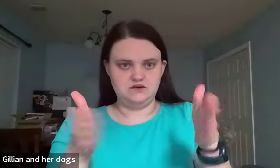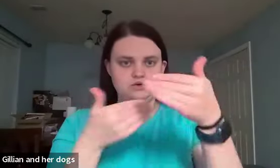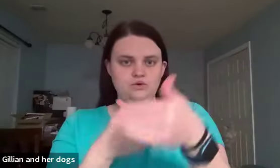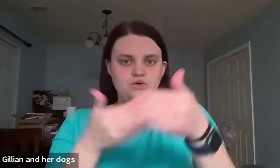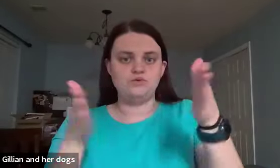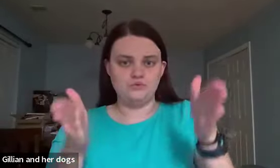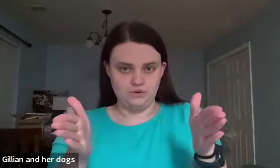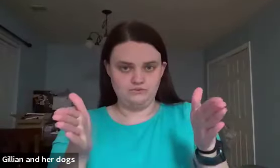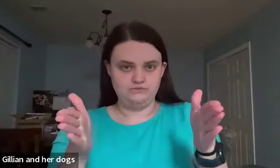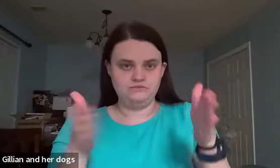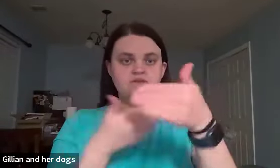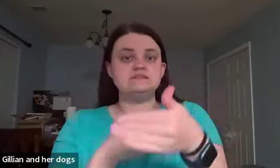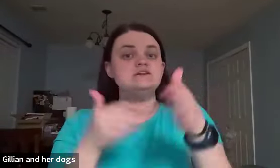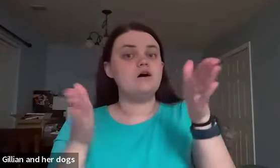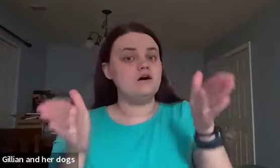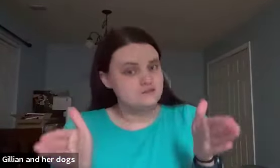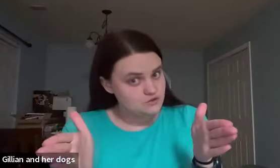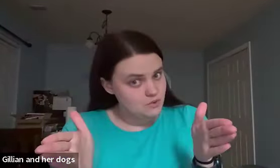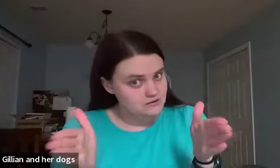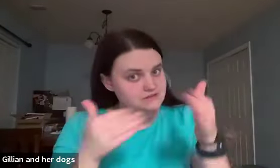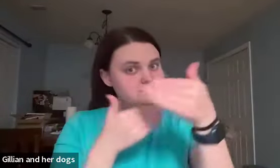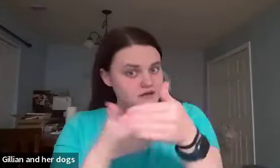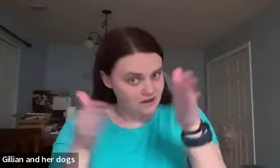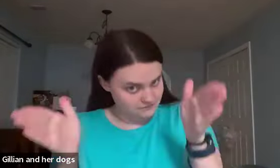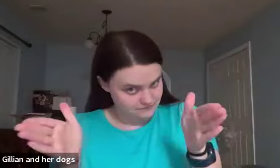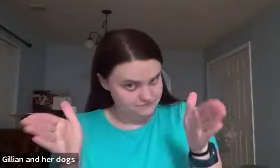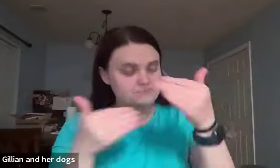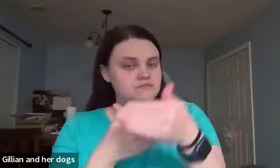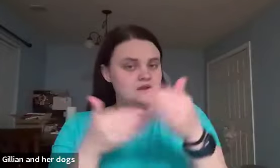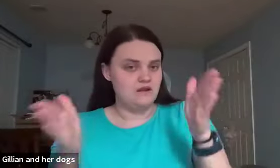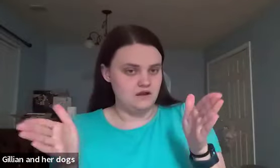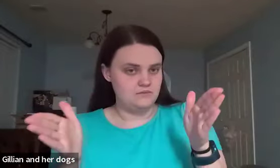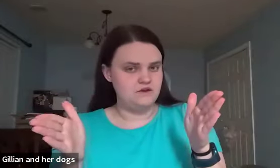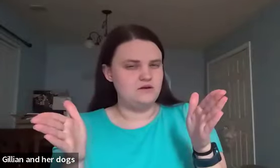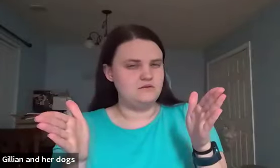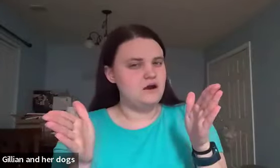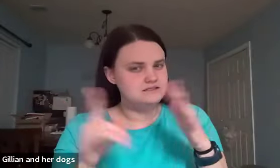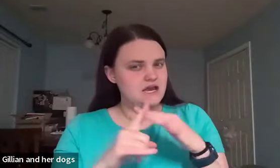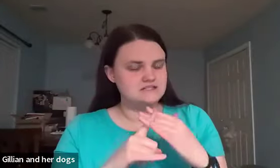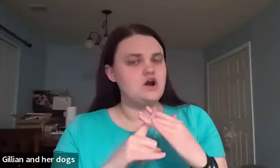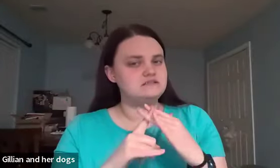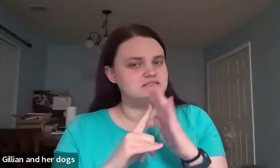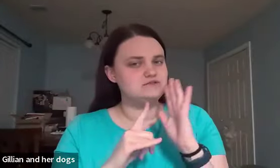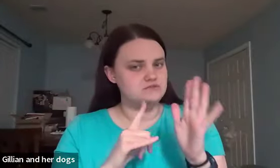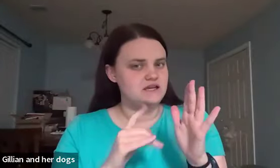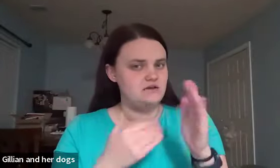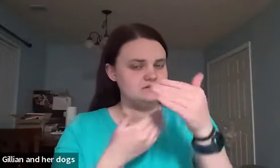side. Room. This is also box, might I add. Their context. Context is really how those